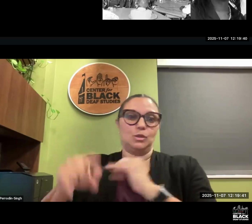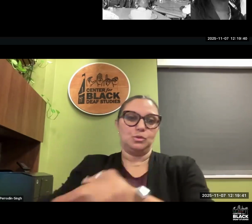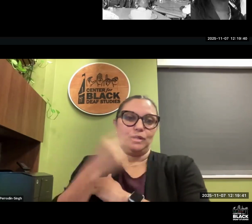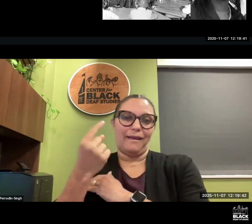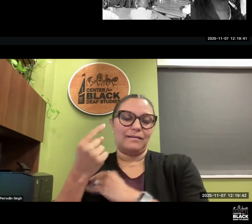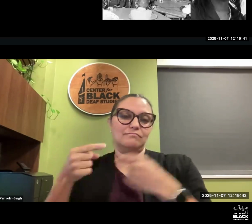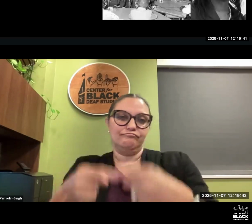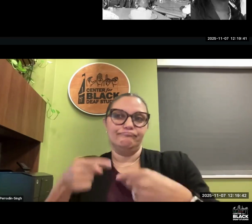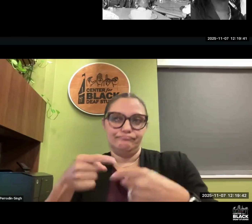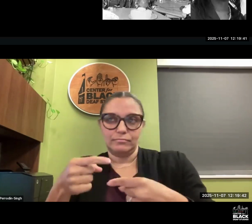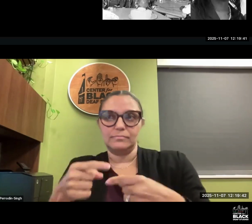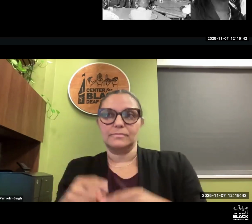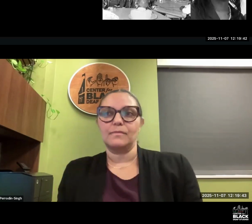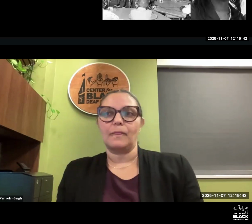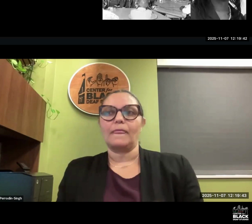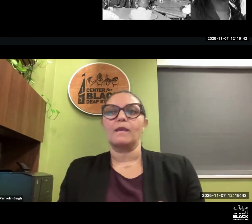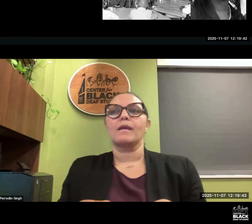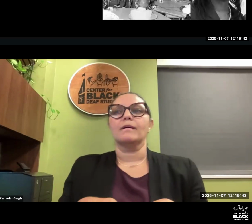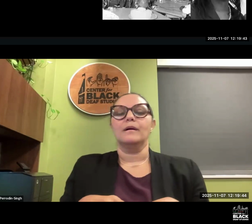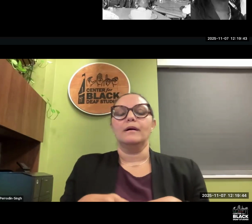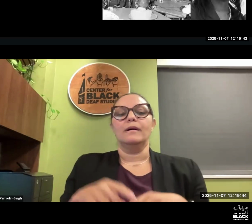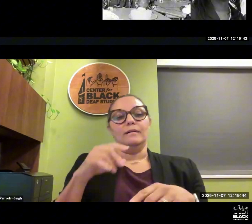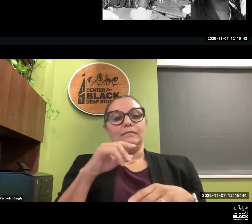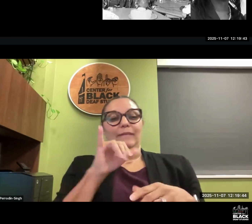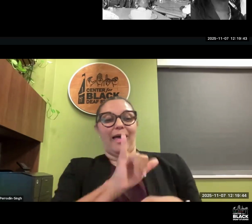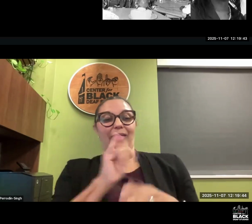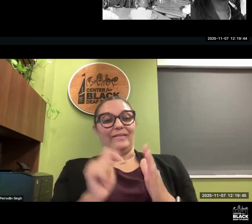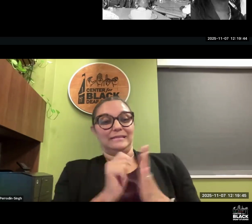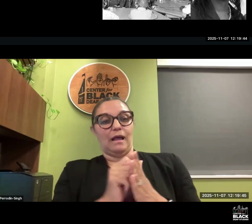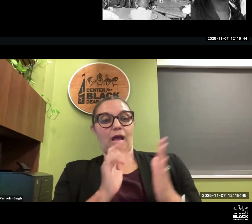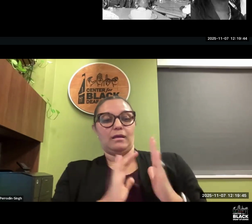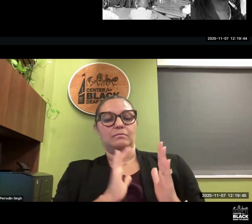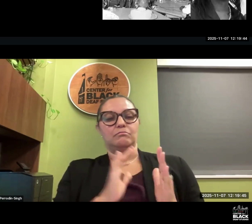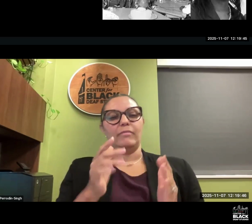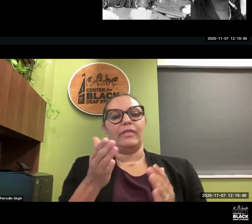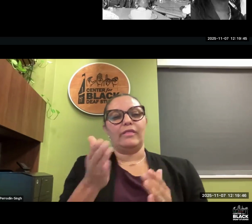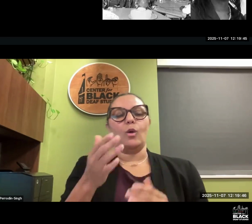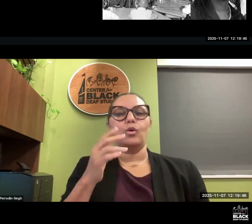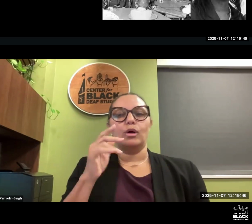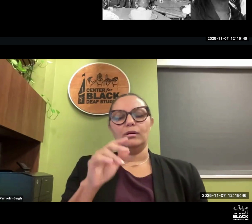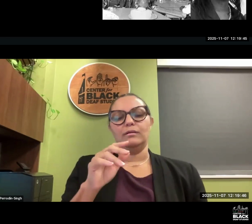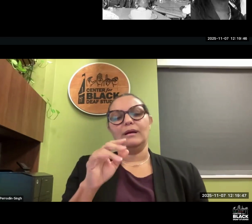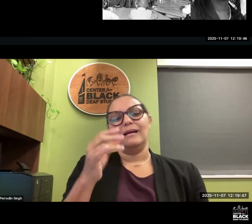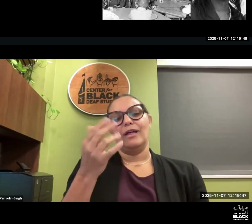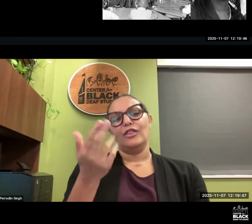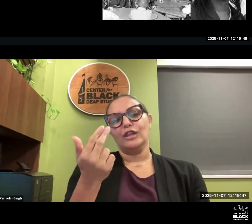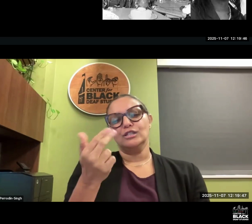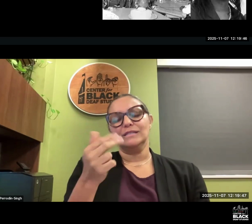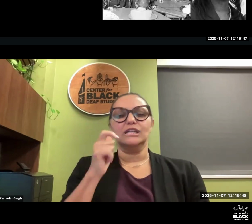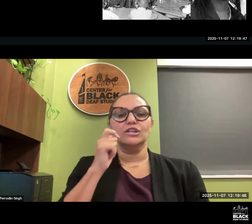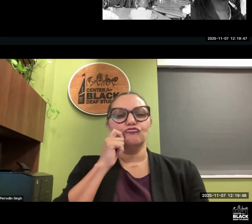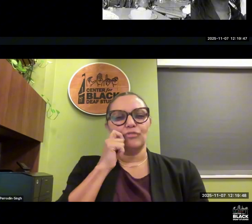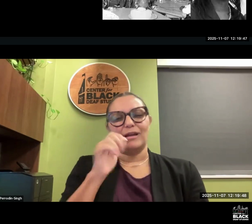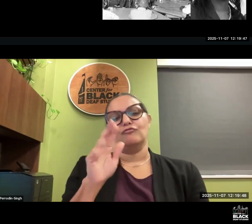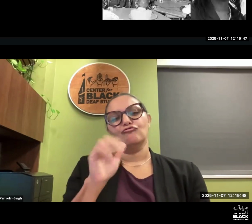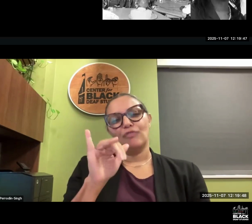Now we know that those challenges that we've experienced still exist today.